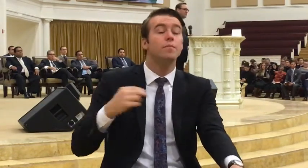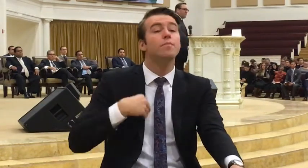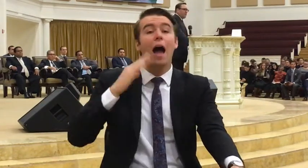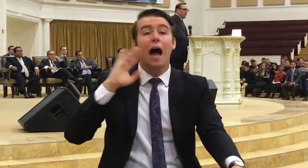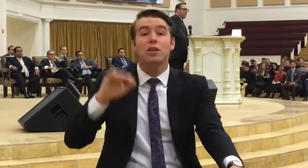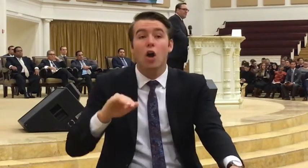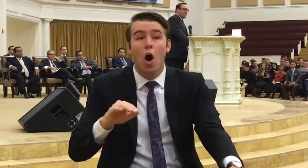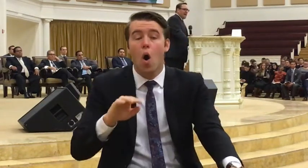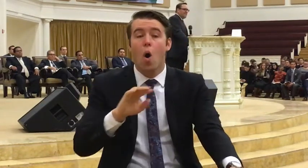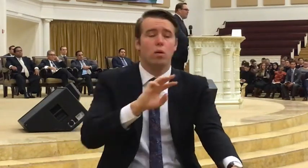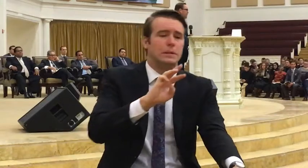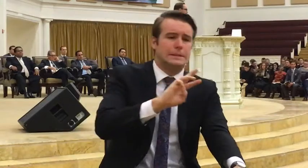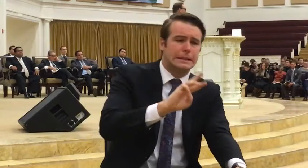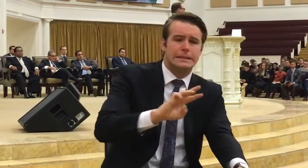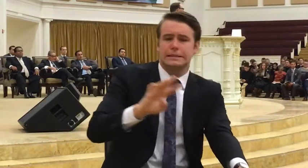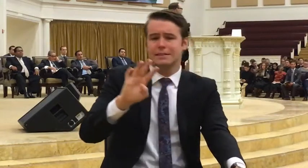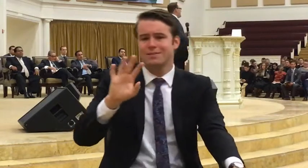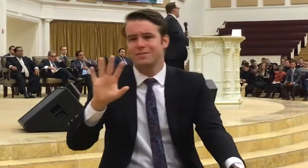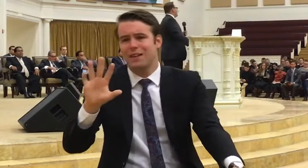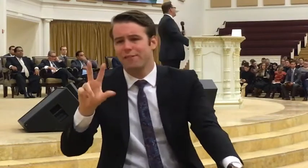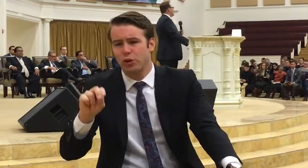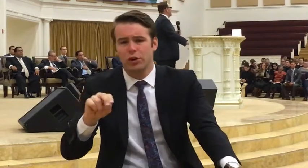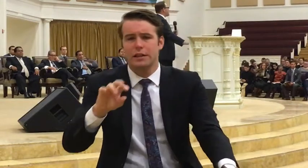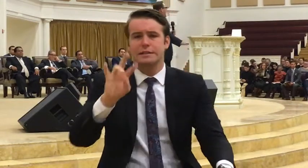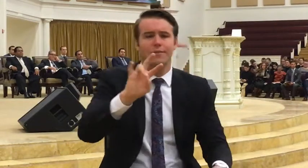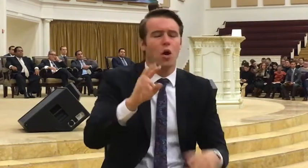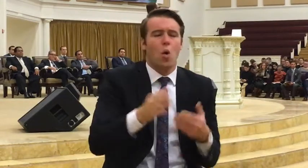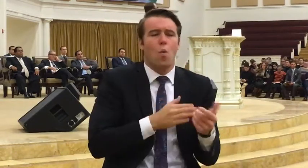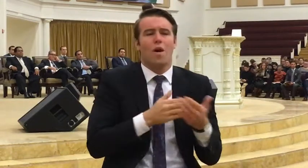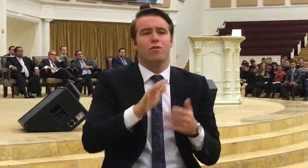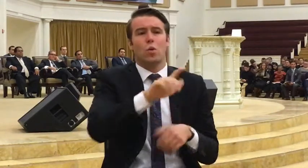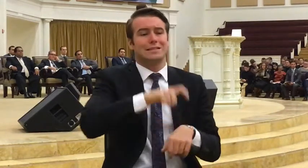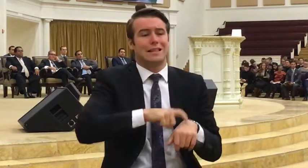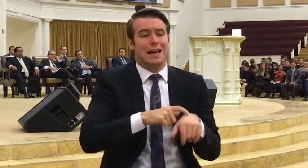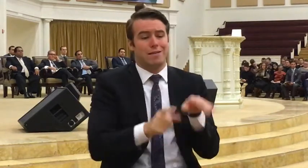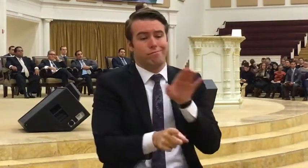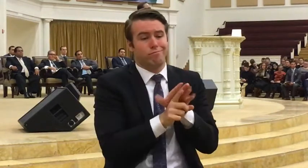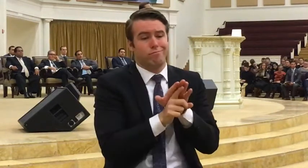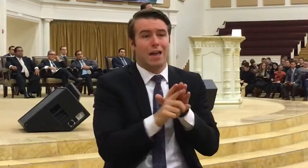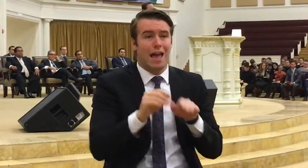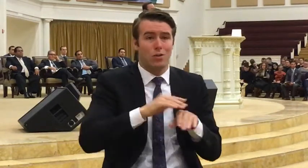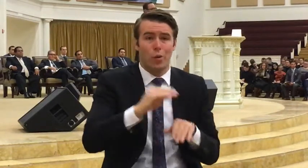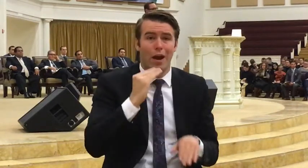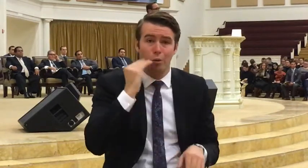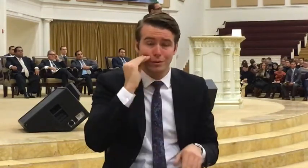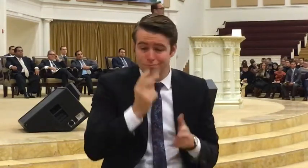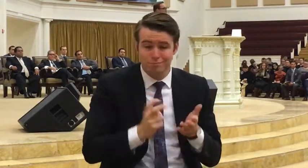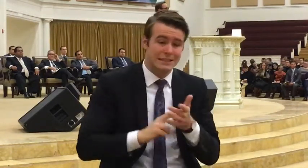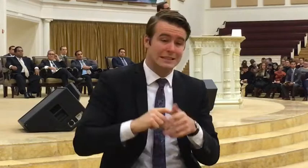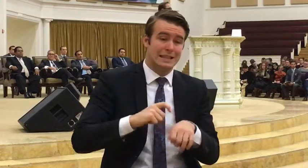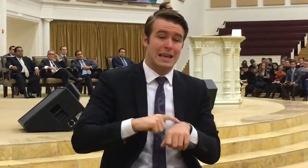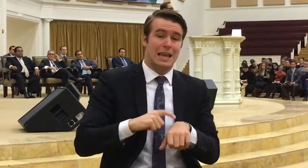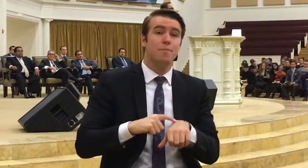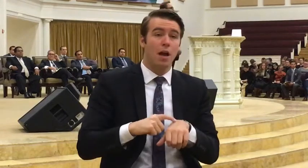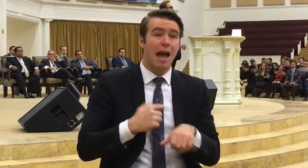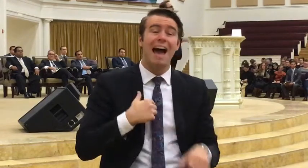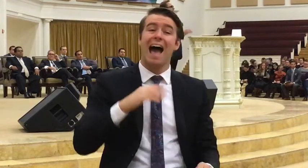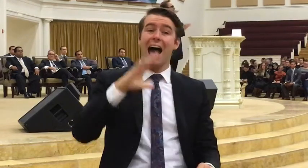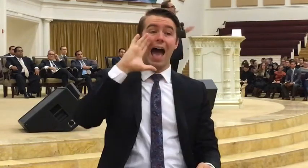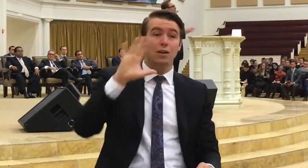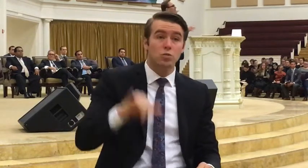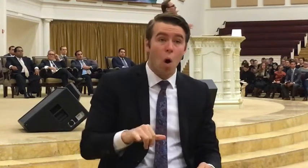o'clock or 4:30 or 5:30 or 7 o'clock, whatever the time the alarm goes off at your house, I